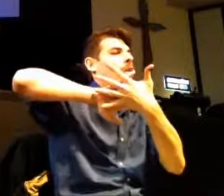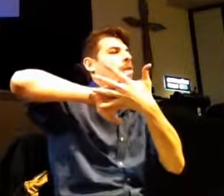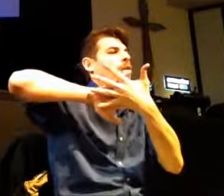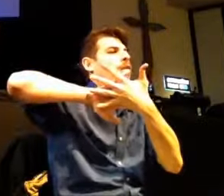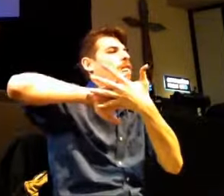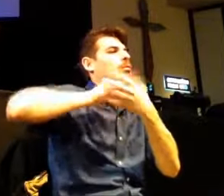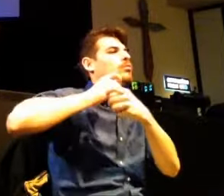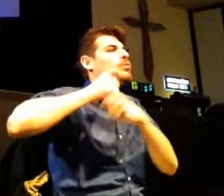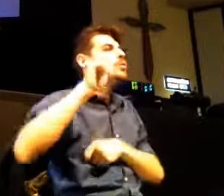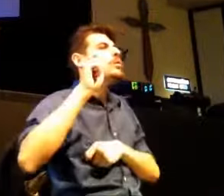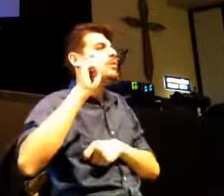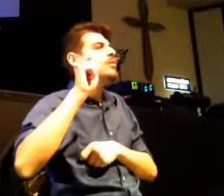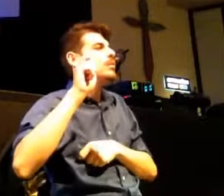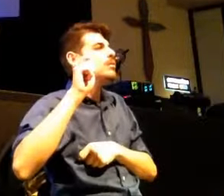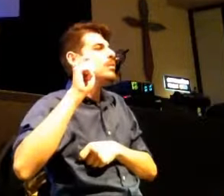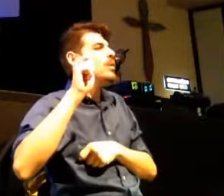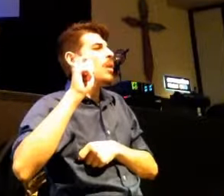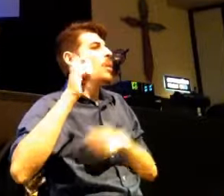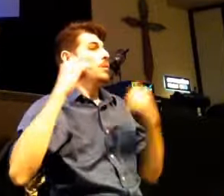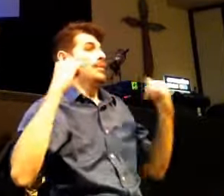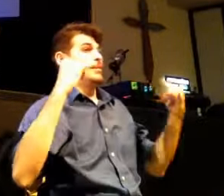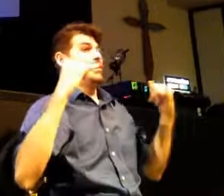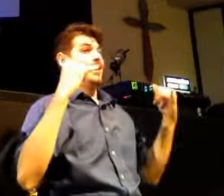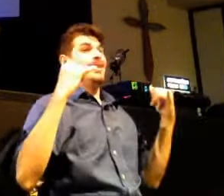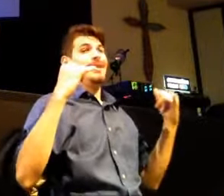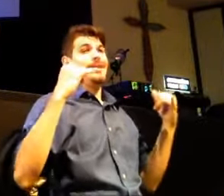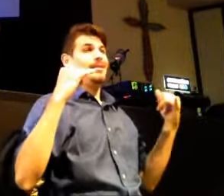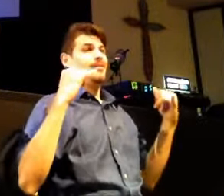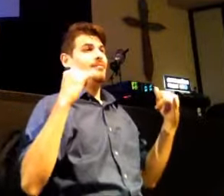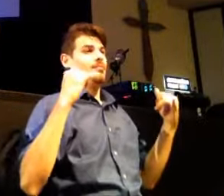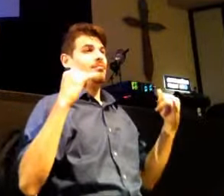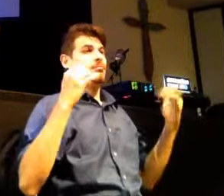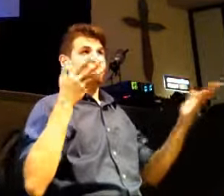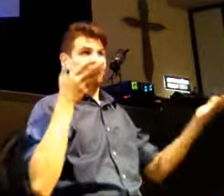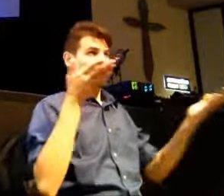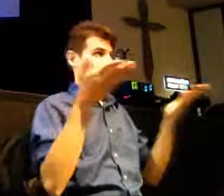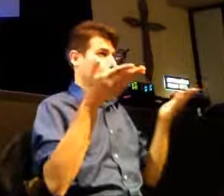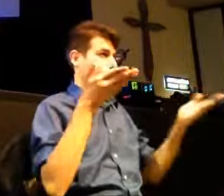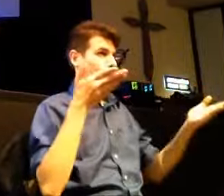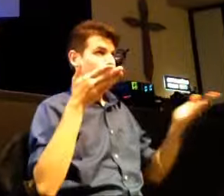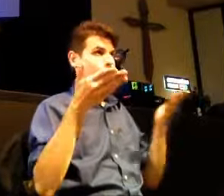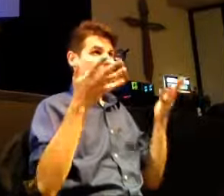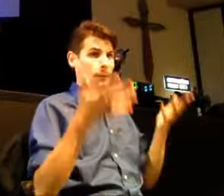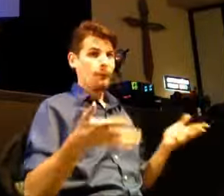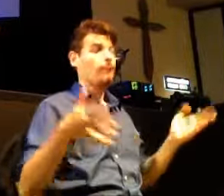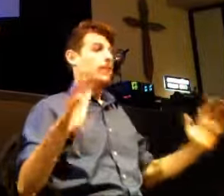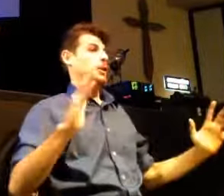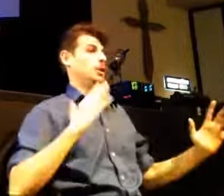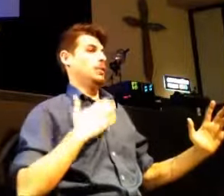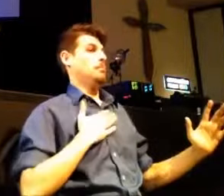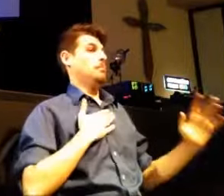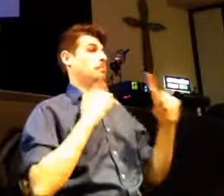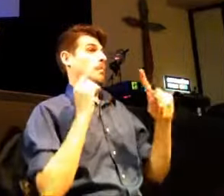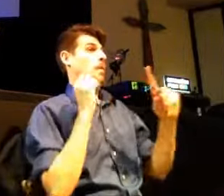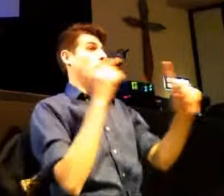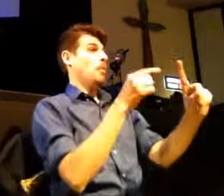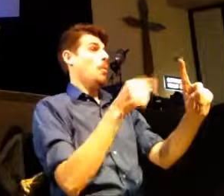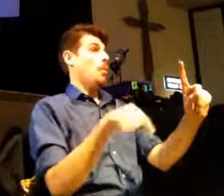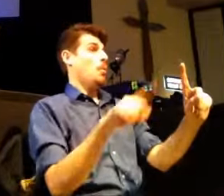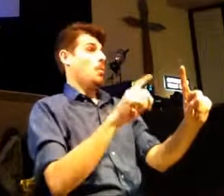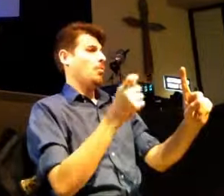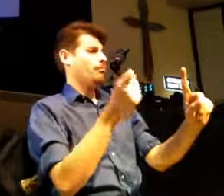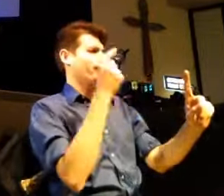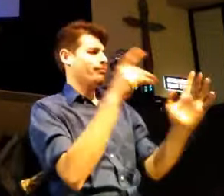some way you could come out of this morning and see that the Bible has something to say that would give you